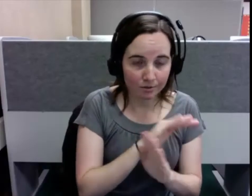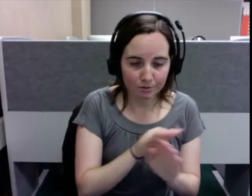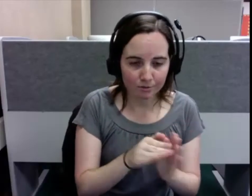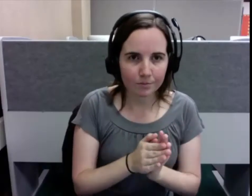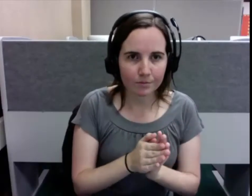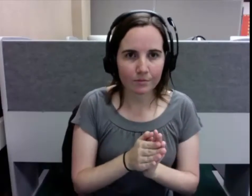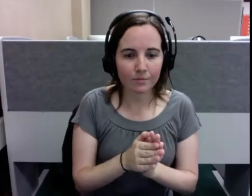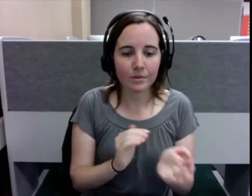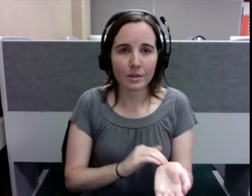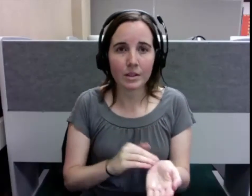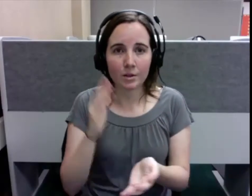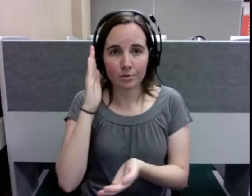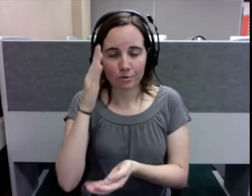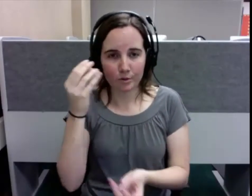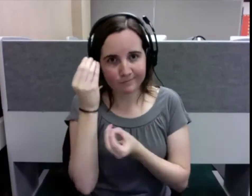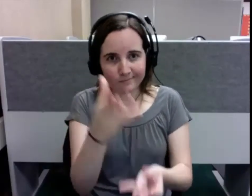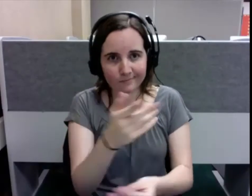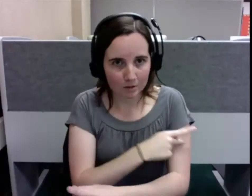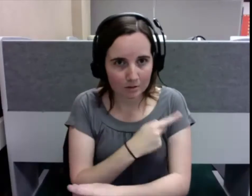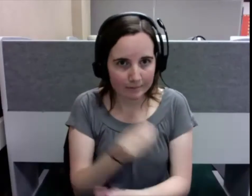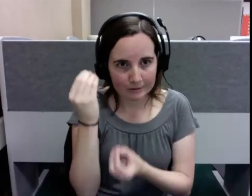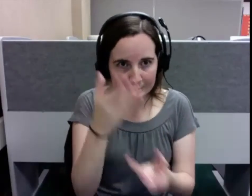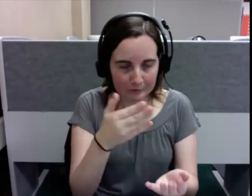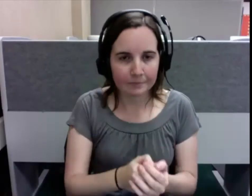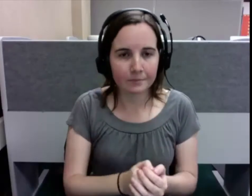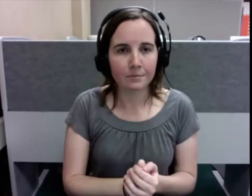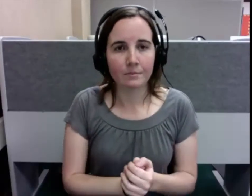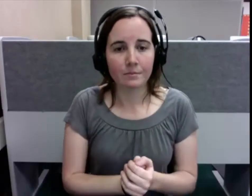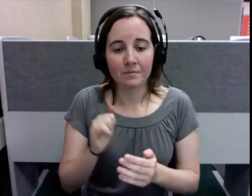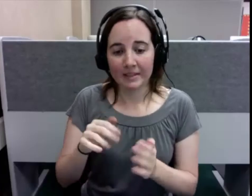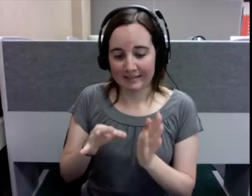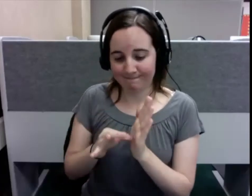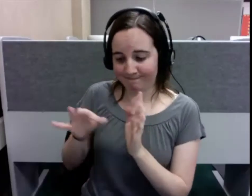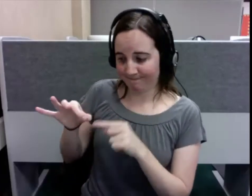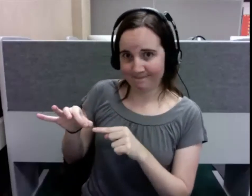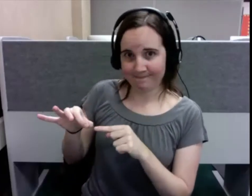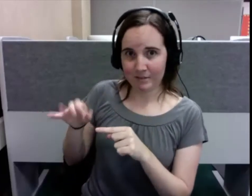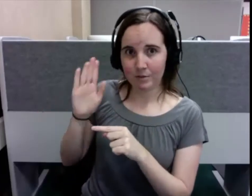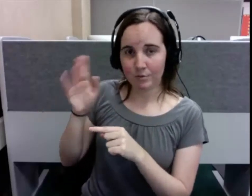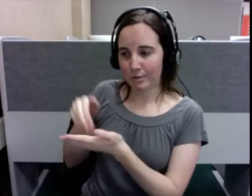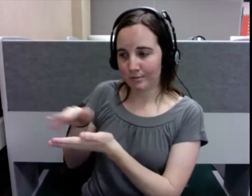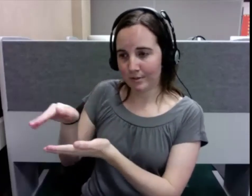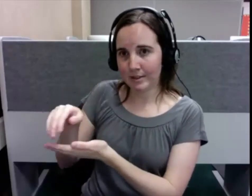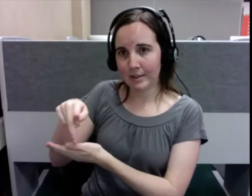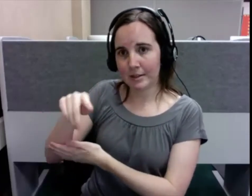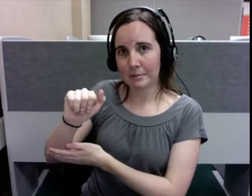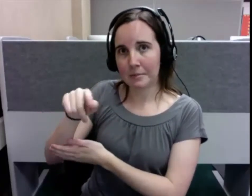that before you leave, and those pieces of tissue will be sent to a pathologist at the hospital who will give a reading